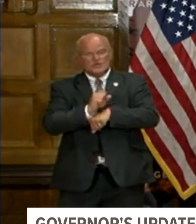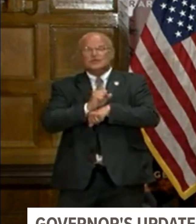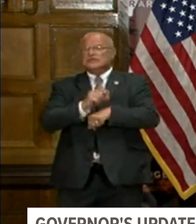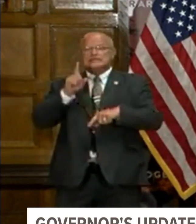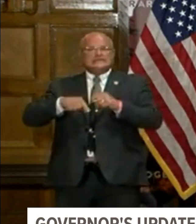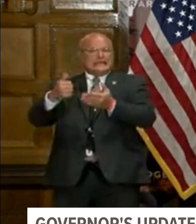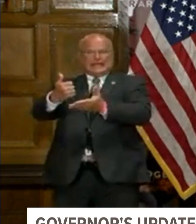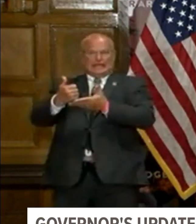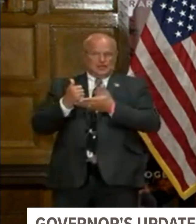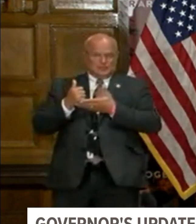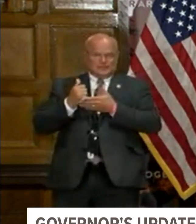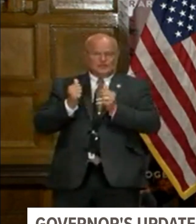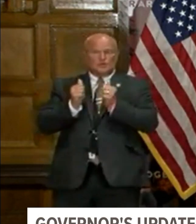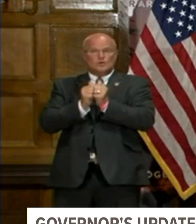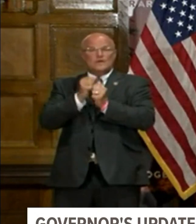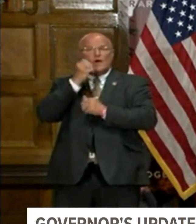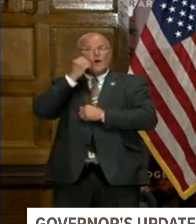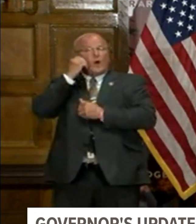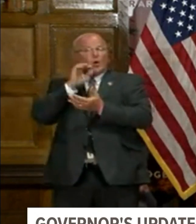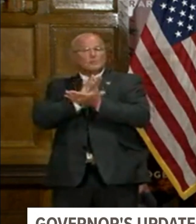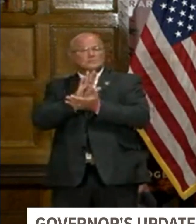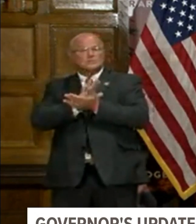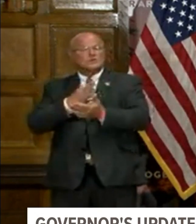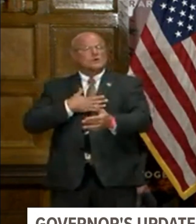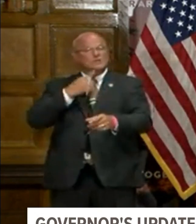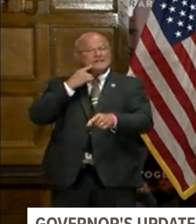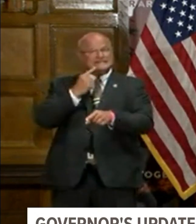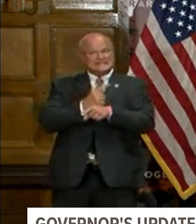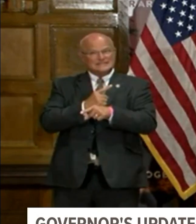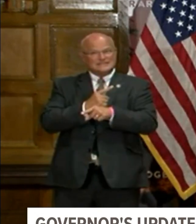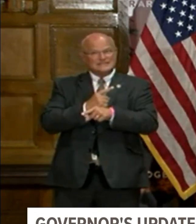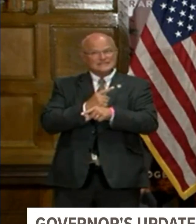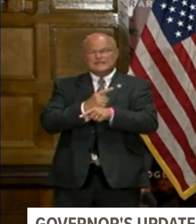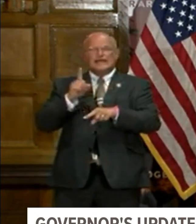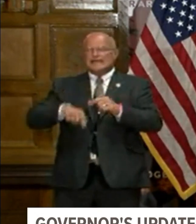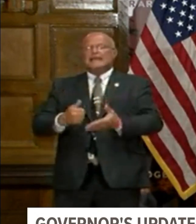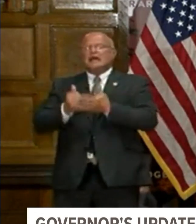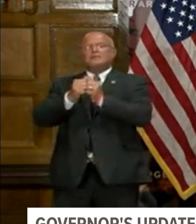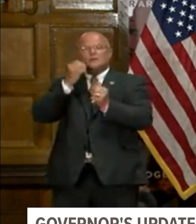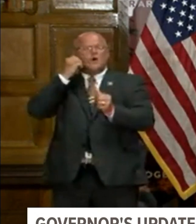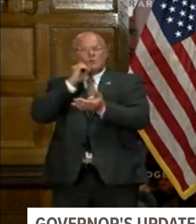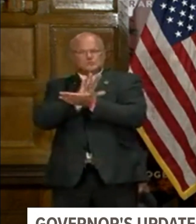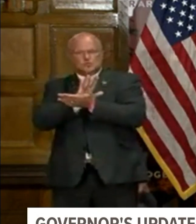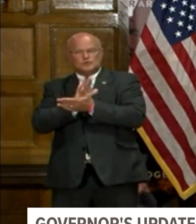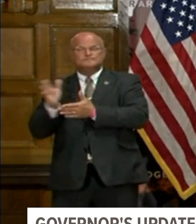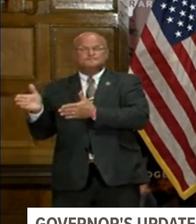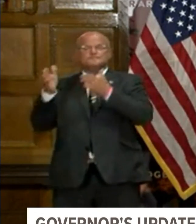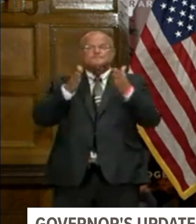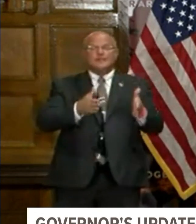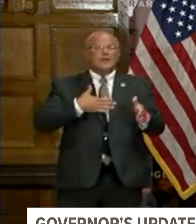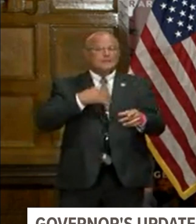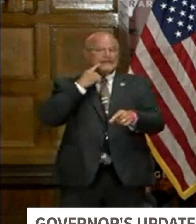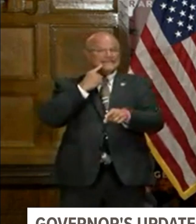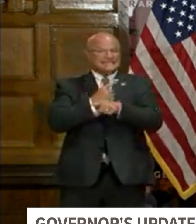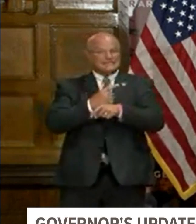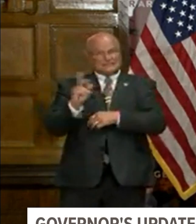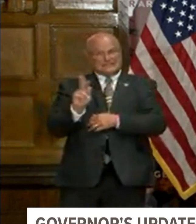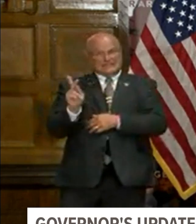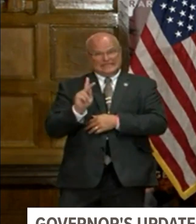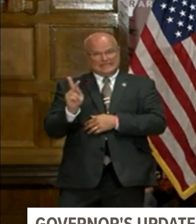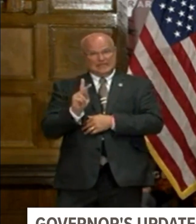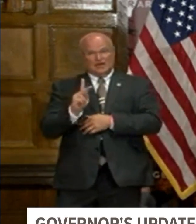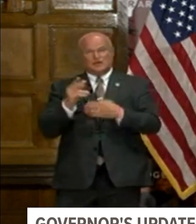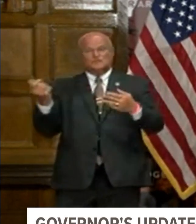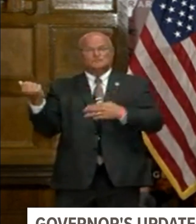she can't help me with homeschool. My little sister can't help me with homeschool. My little sister was in kindergarten when